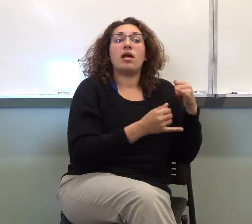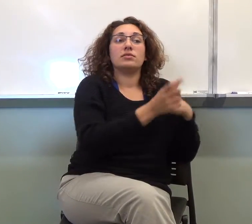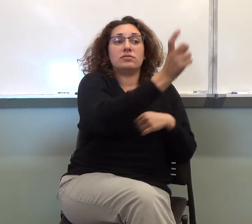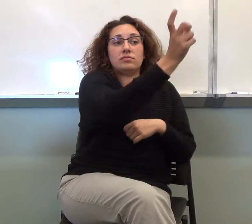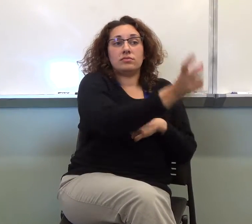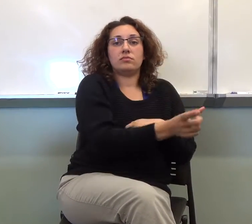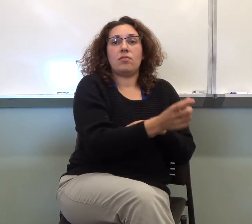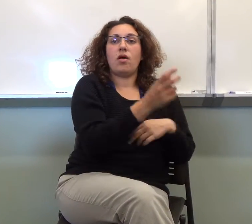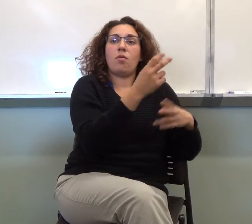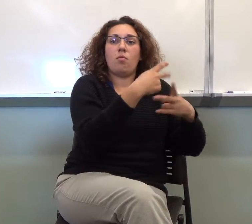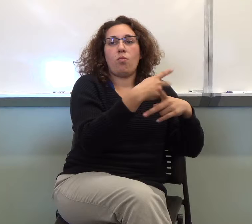Product